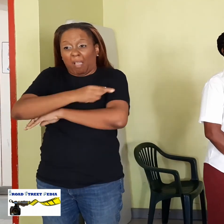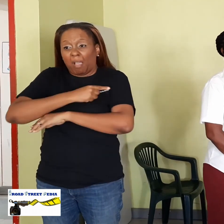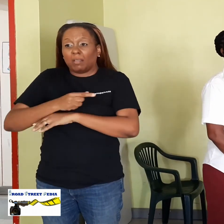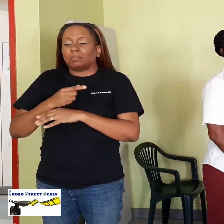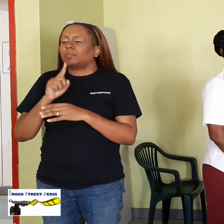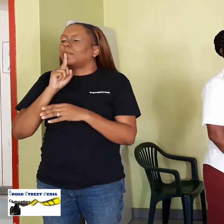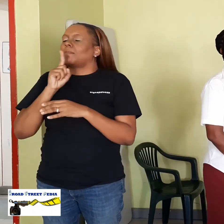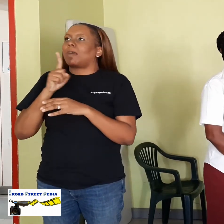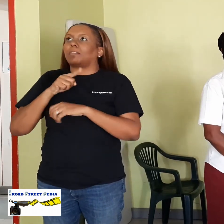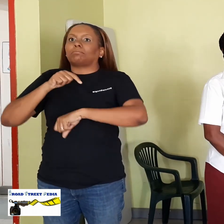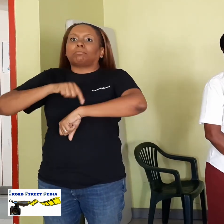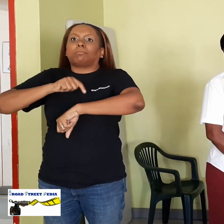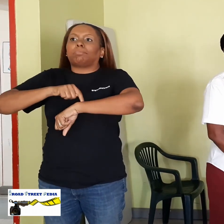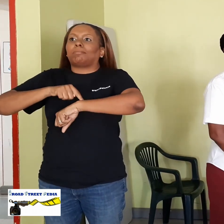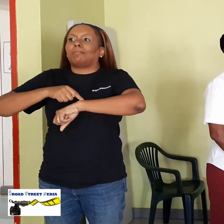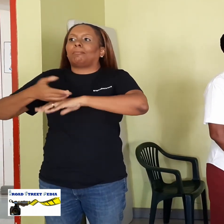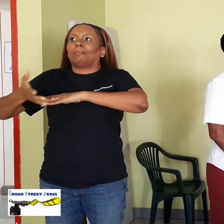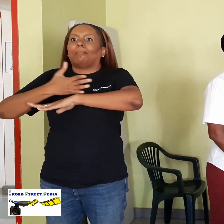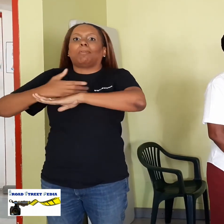how time flies when you're having fun.